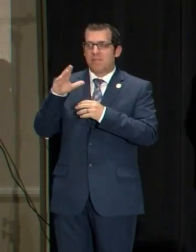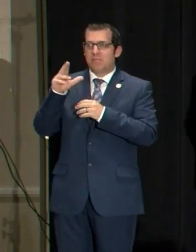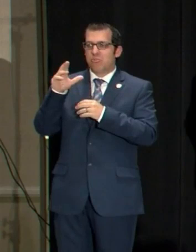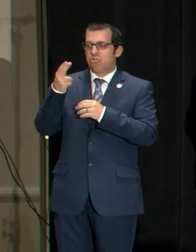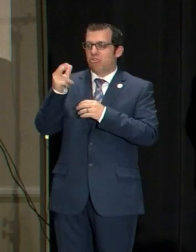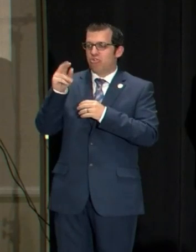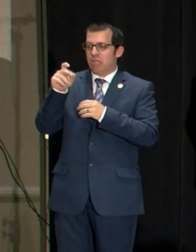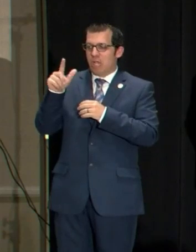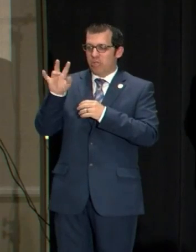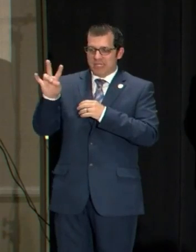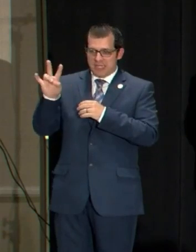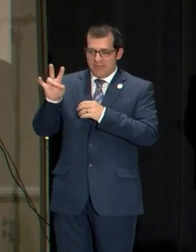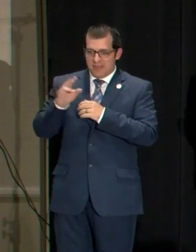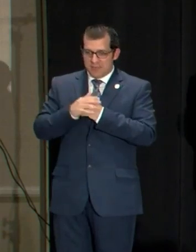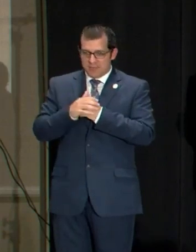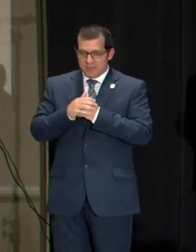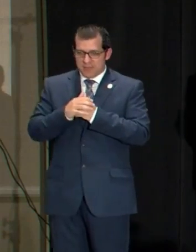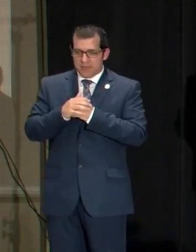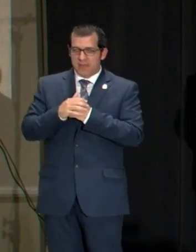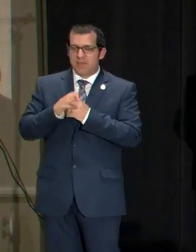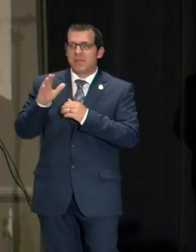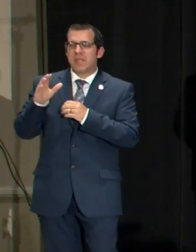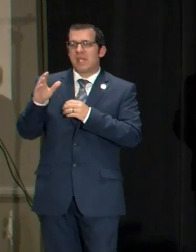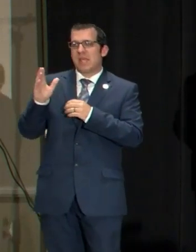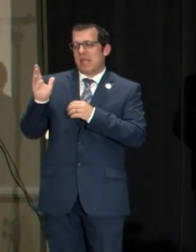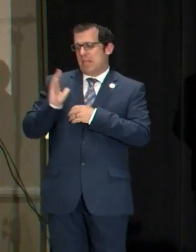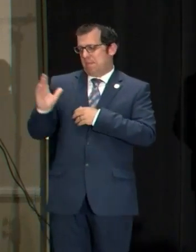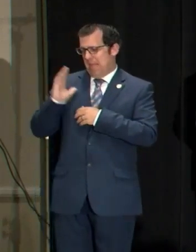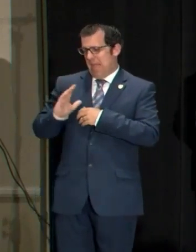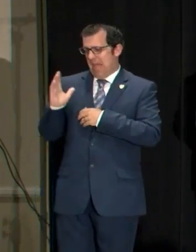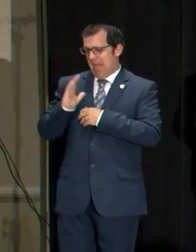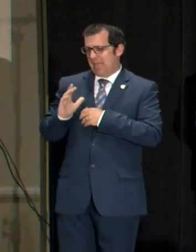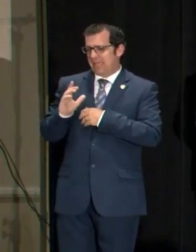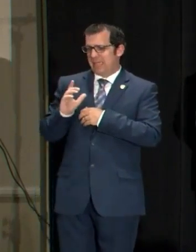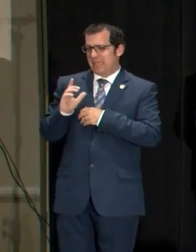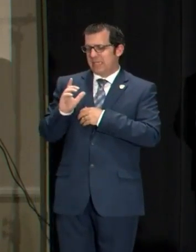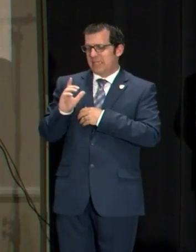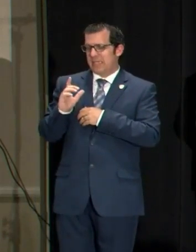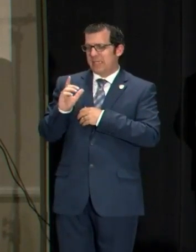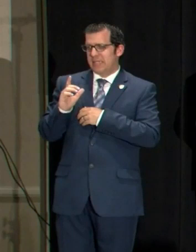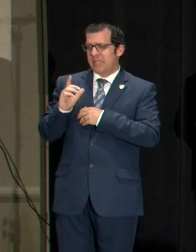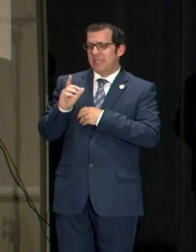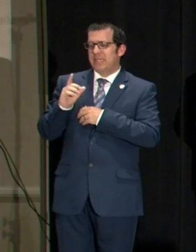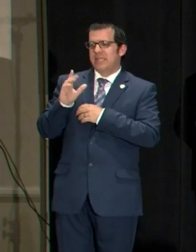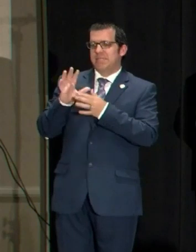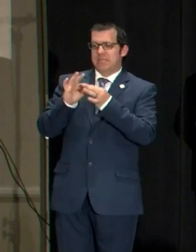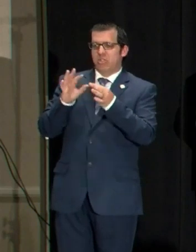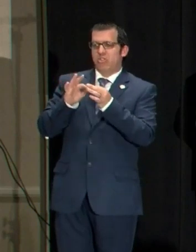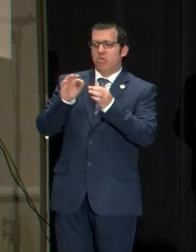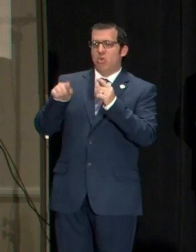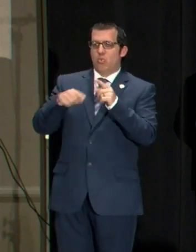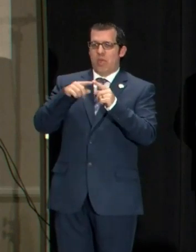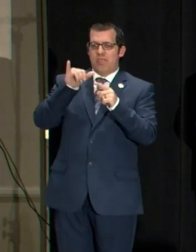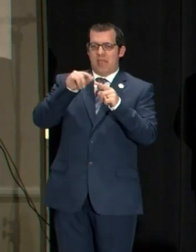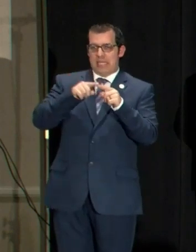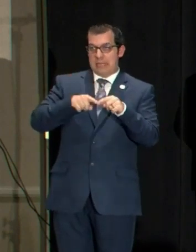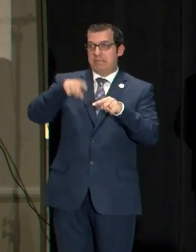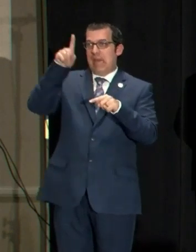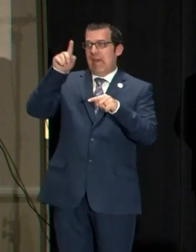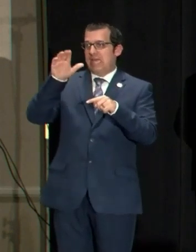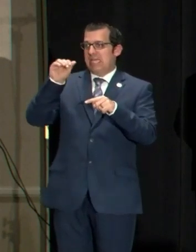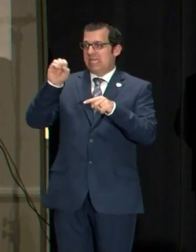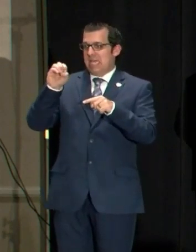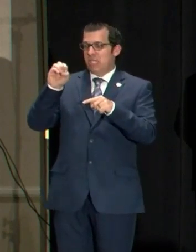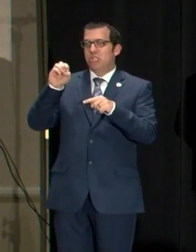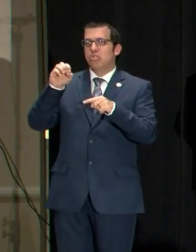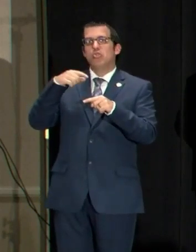right. In the past, it's been said that when we've had a spike in cases, that the number to really look